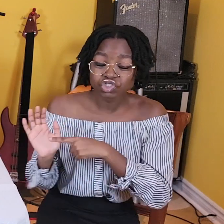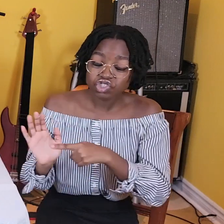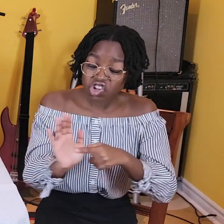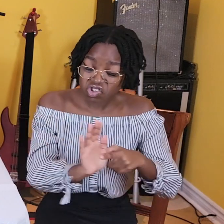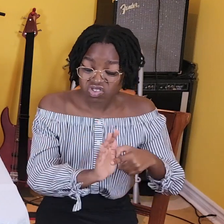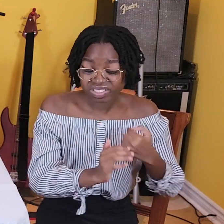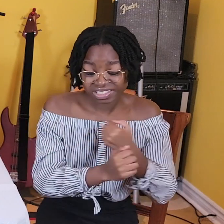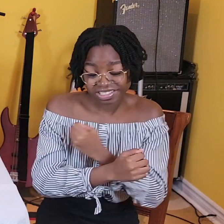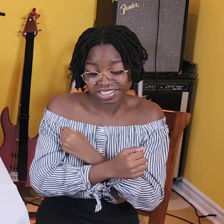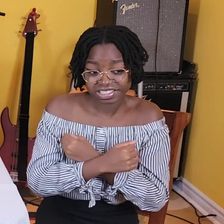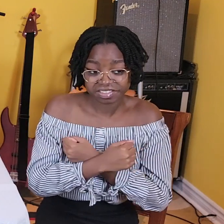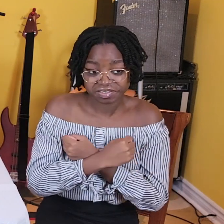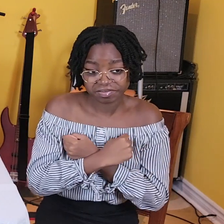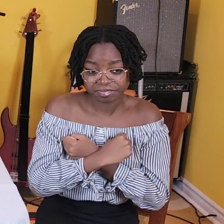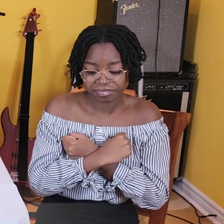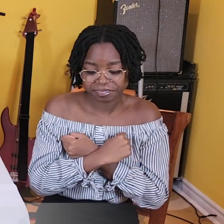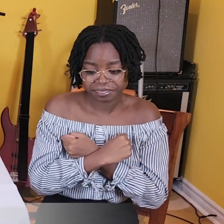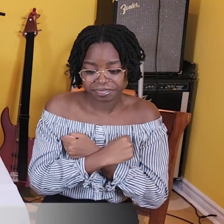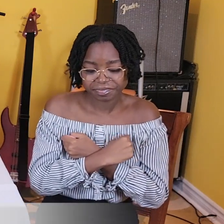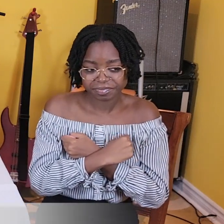Chapter 23, verse